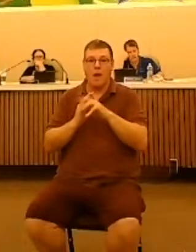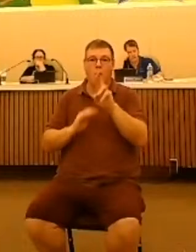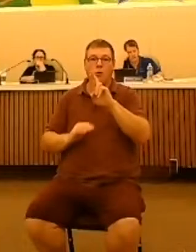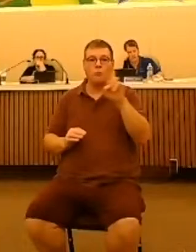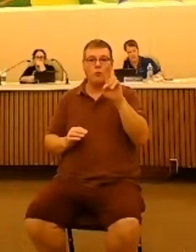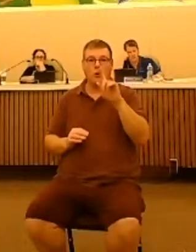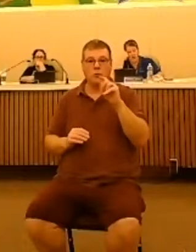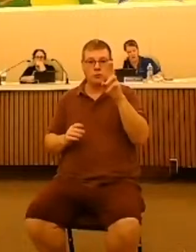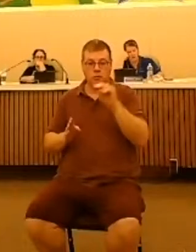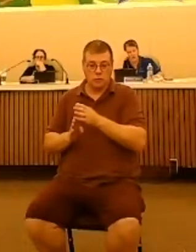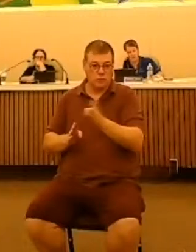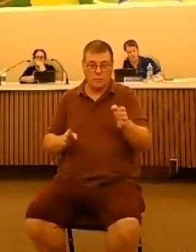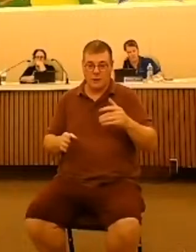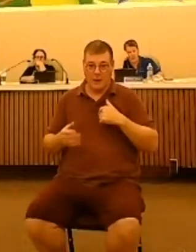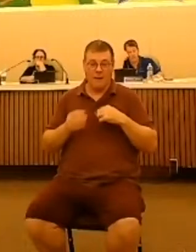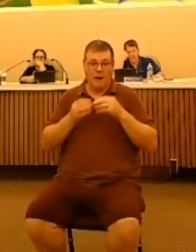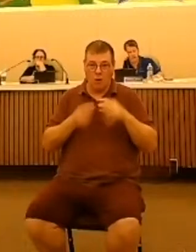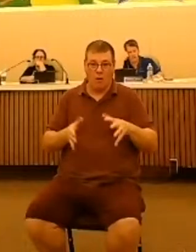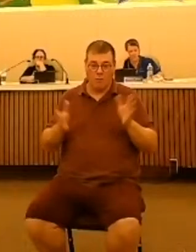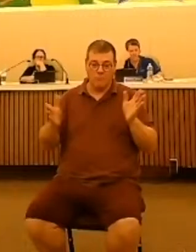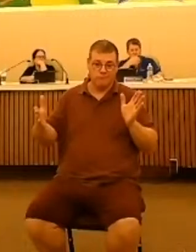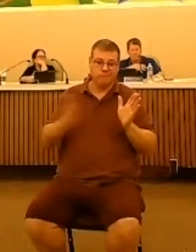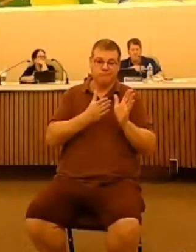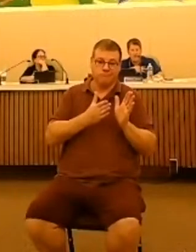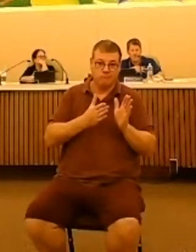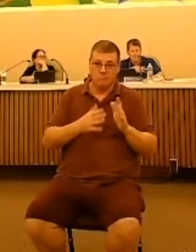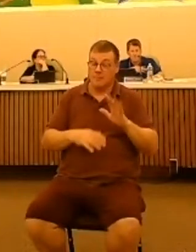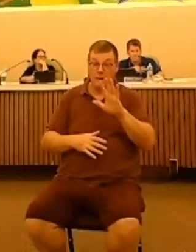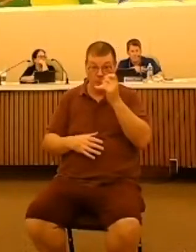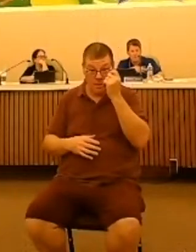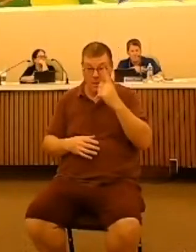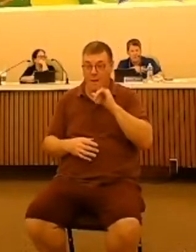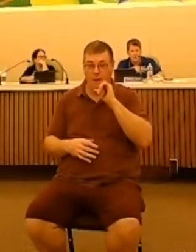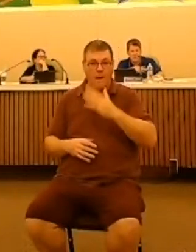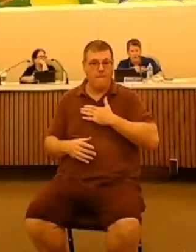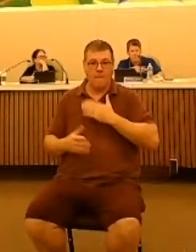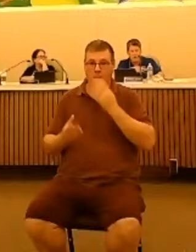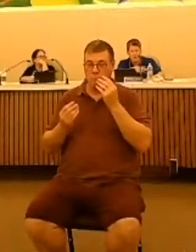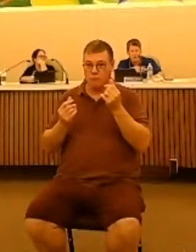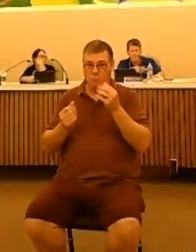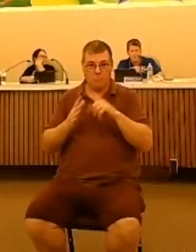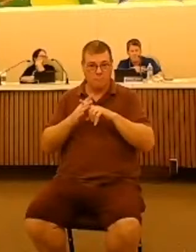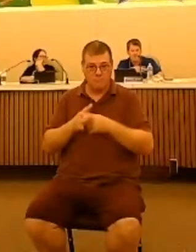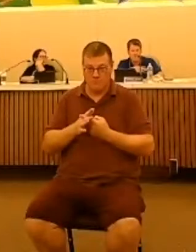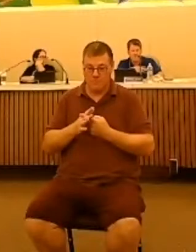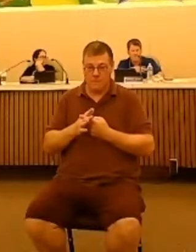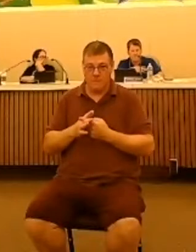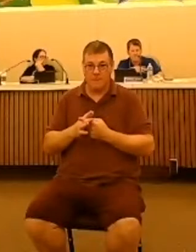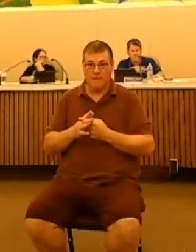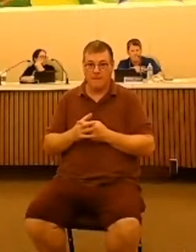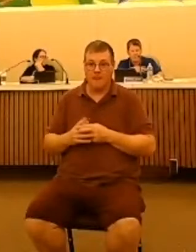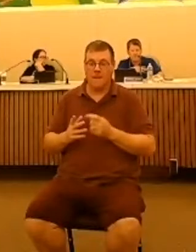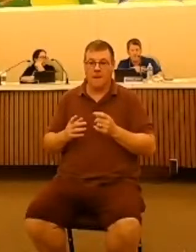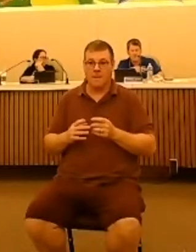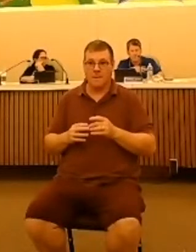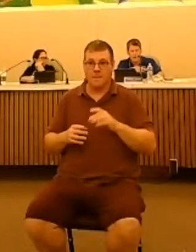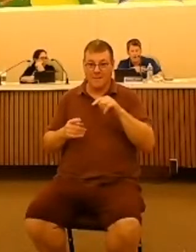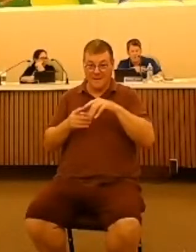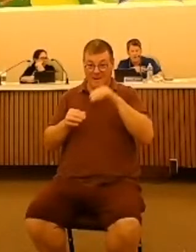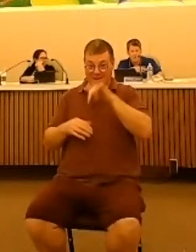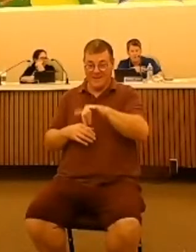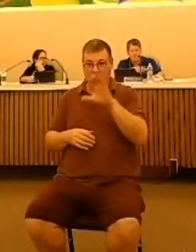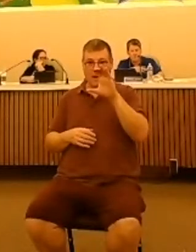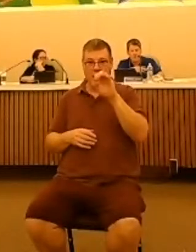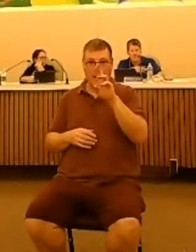lane. So Huh. I lost. Now, again, it wasn't my property to begin with. Yeah. It was in this case,